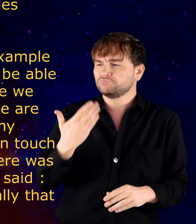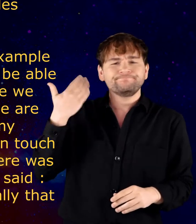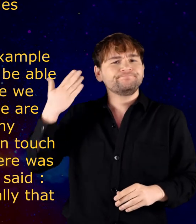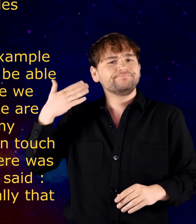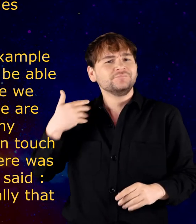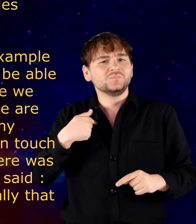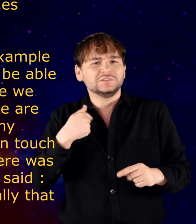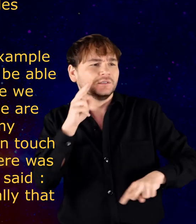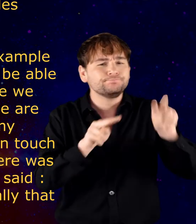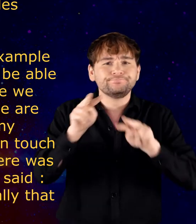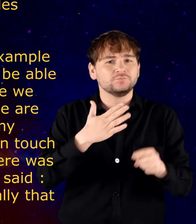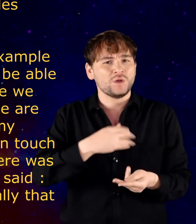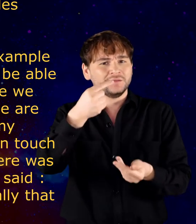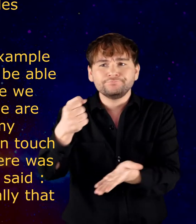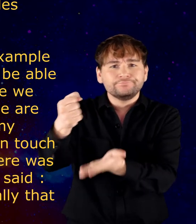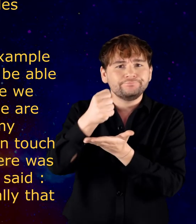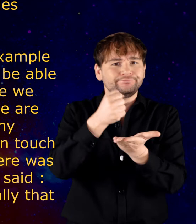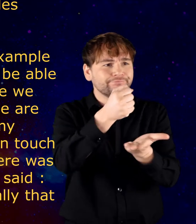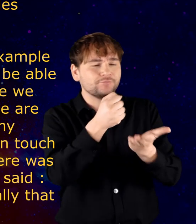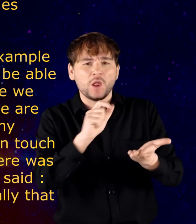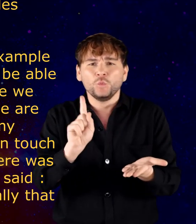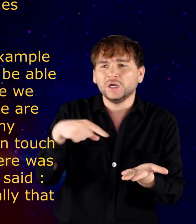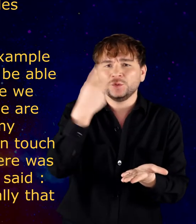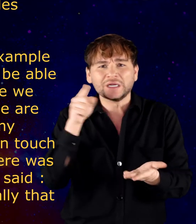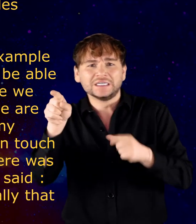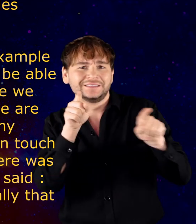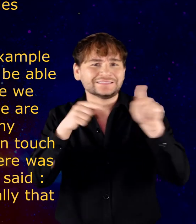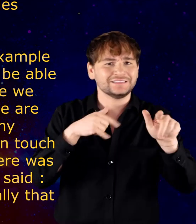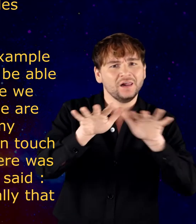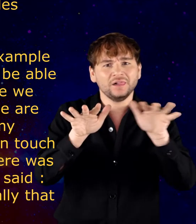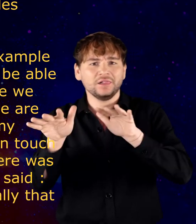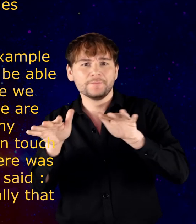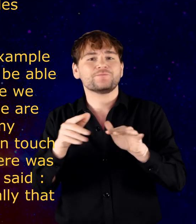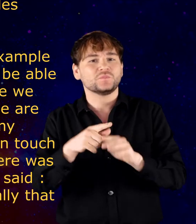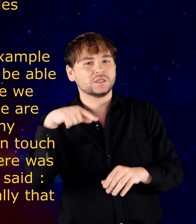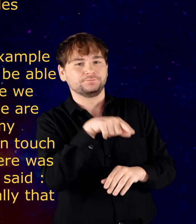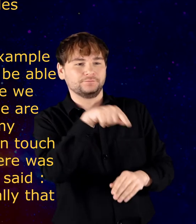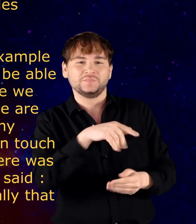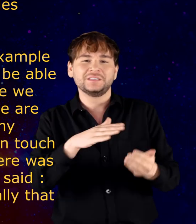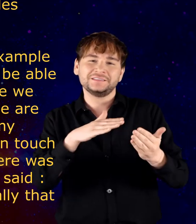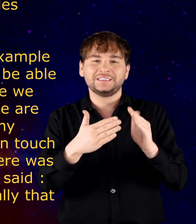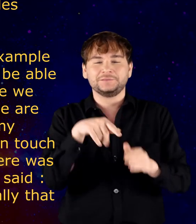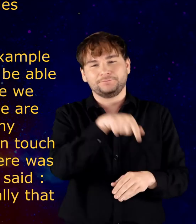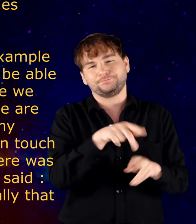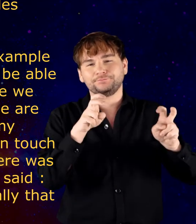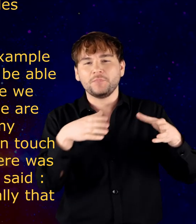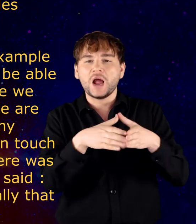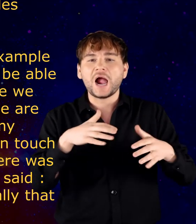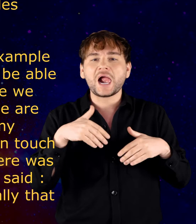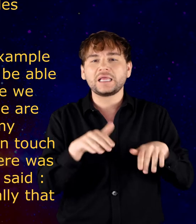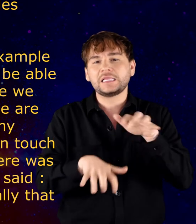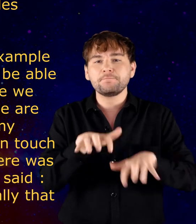was looking for money to be able to do the appropriate animal experiments, we have to